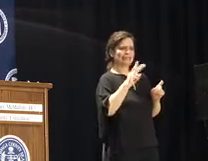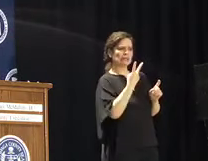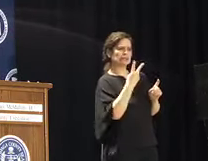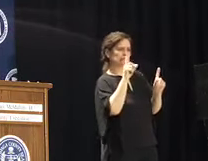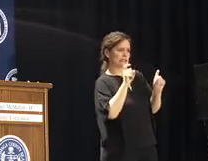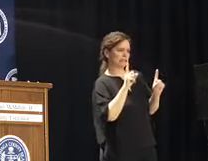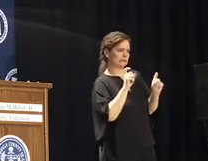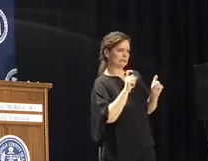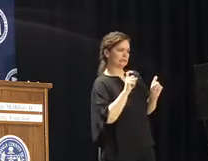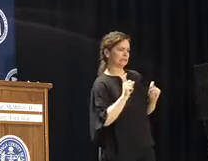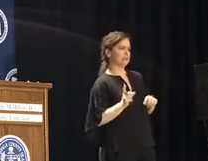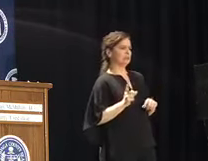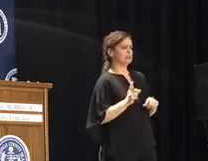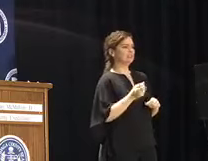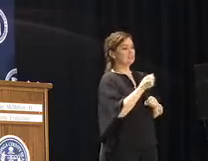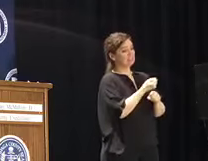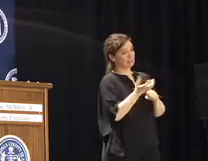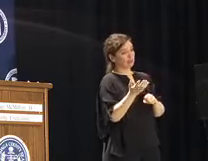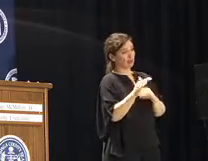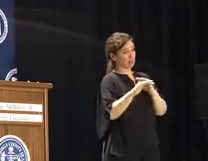lot of them back, and I called people.